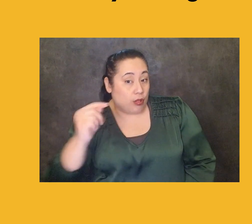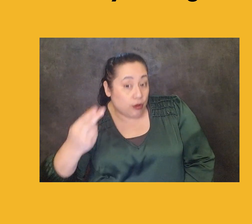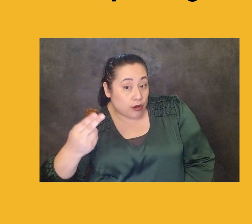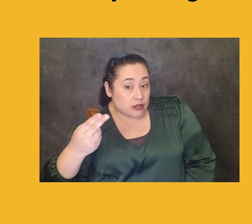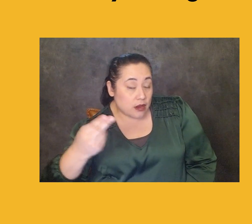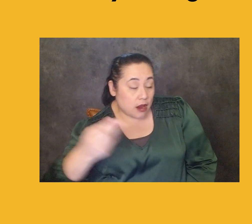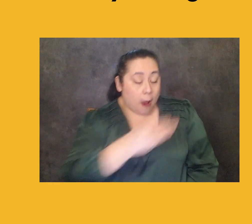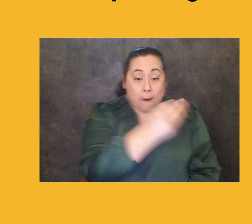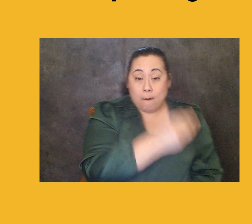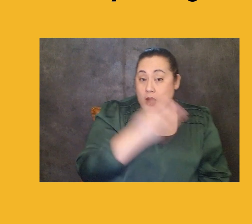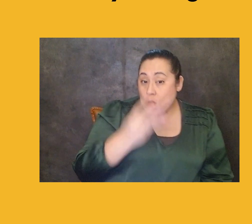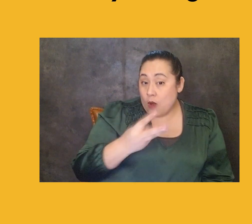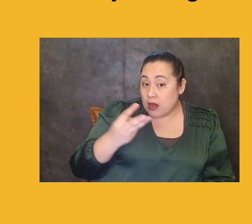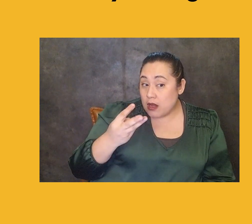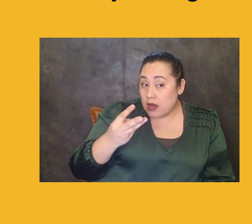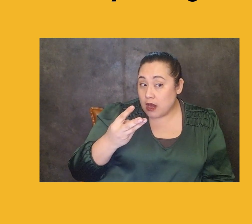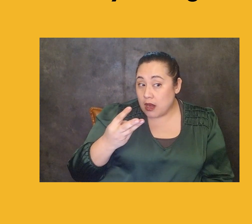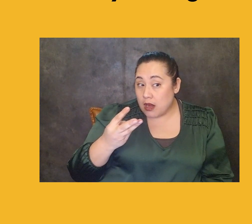Thursday,